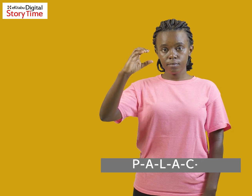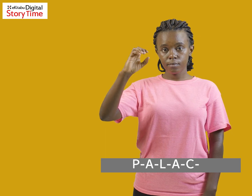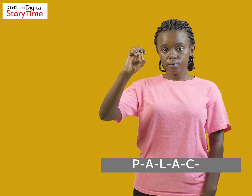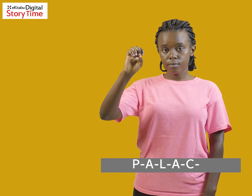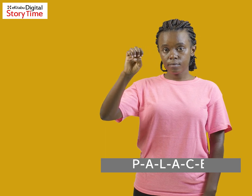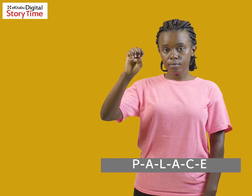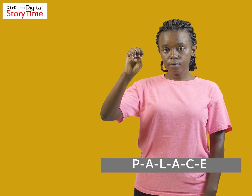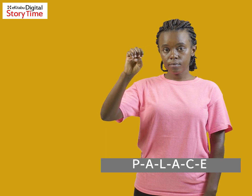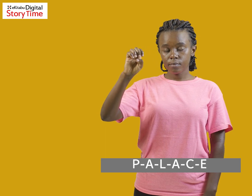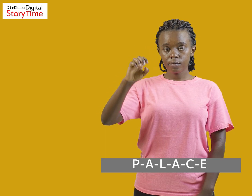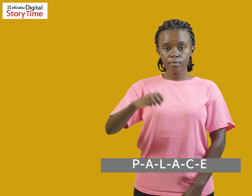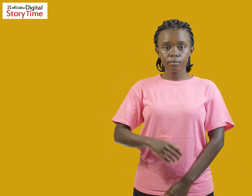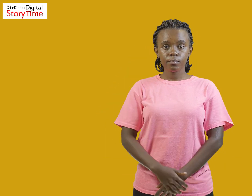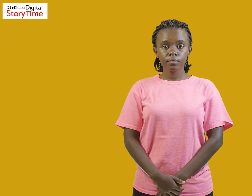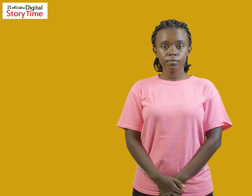C E.